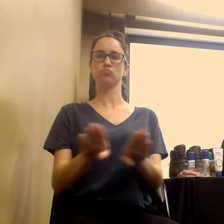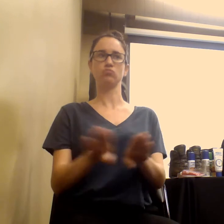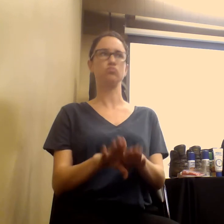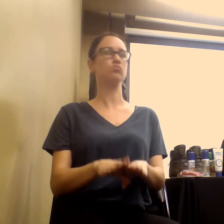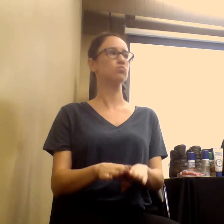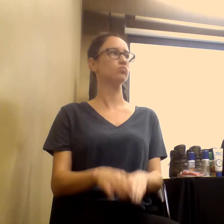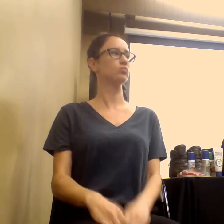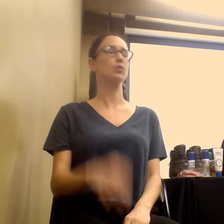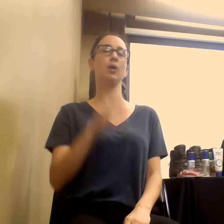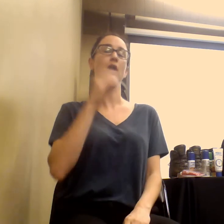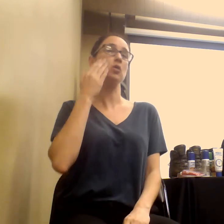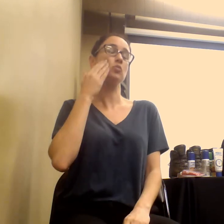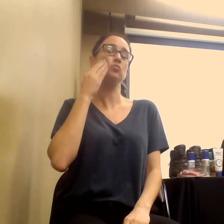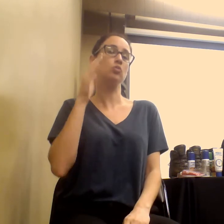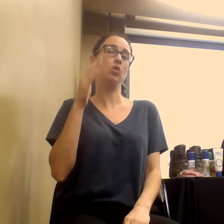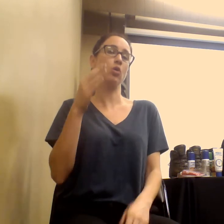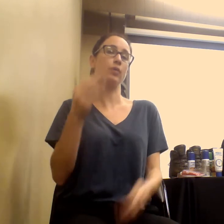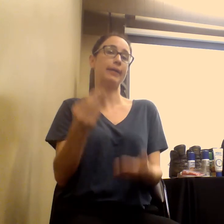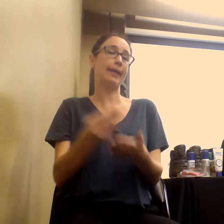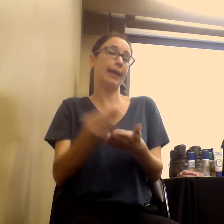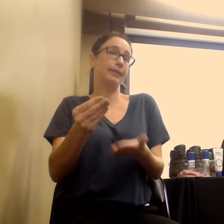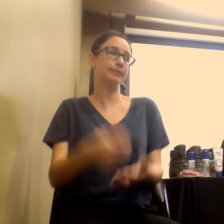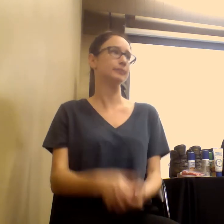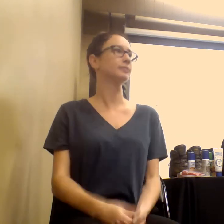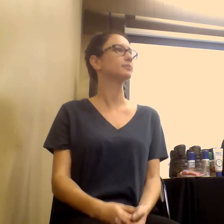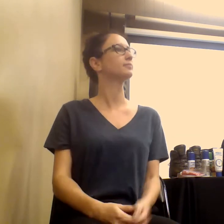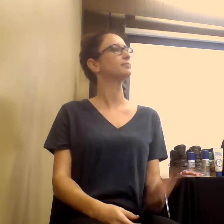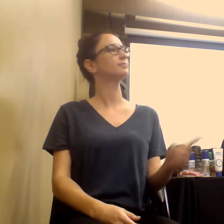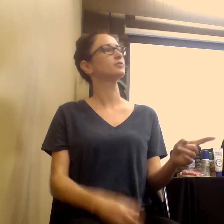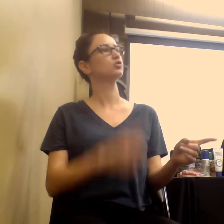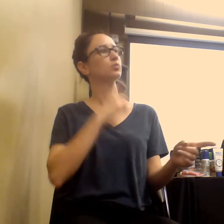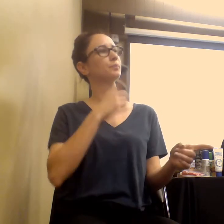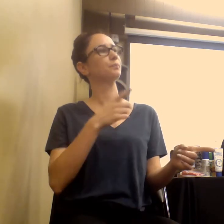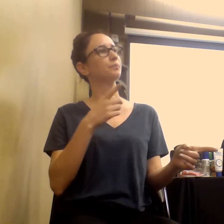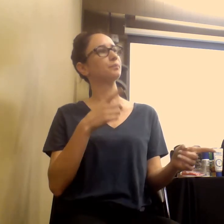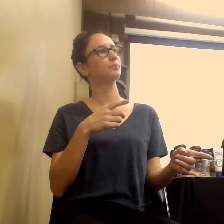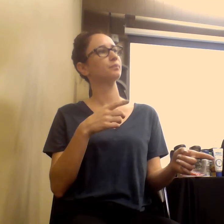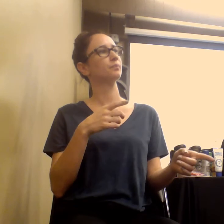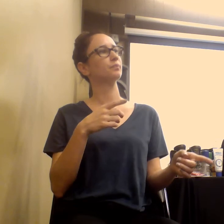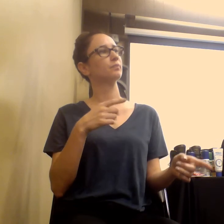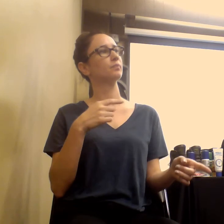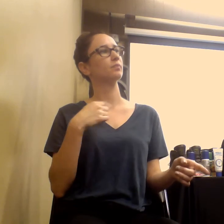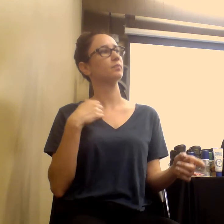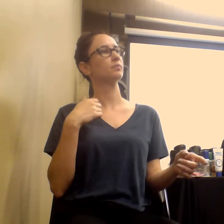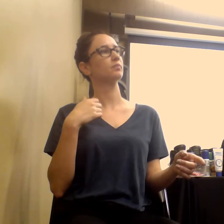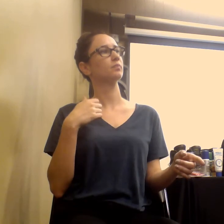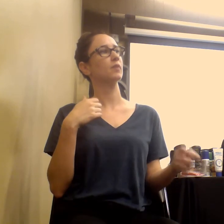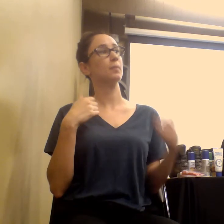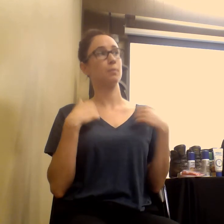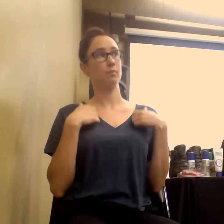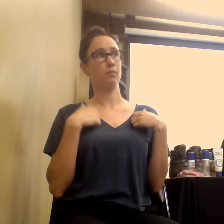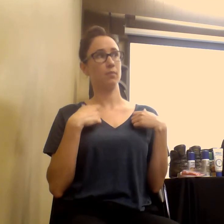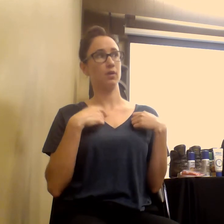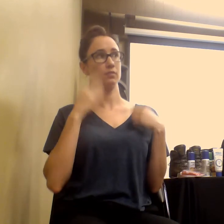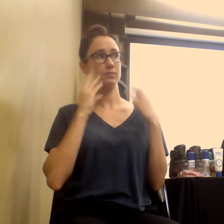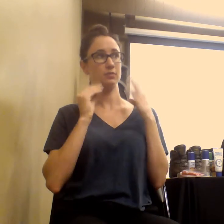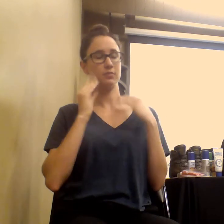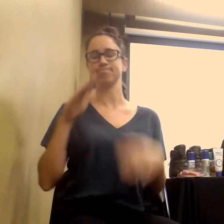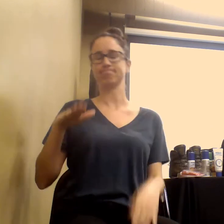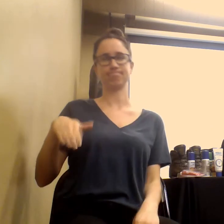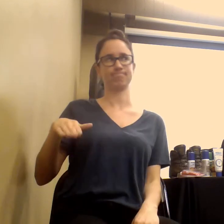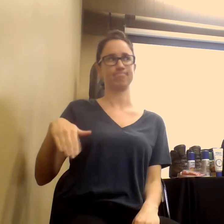sure what to get. Okay. Anybody else? Sure. I've never been backpacking before, but I'd like to take a